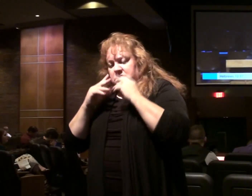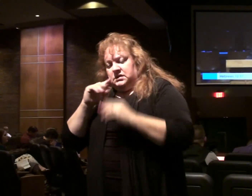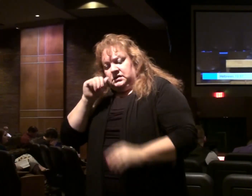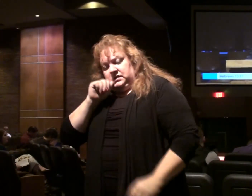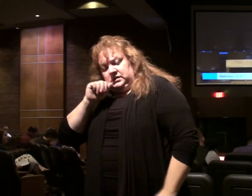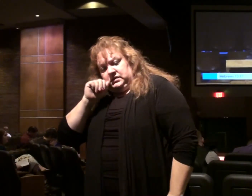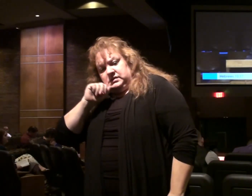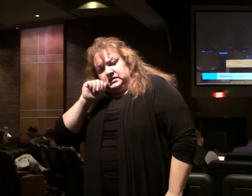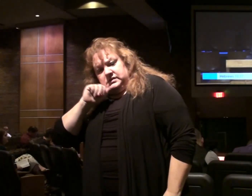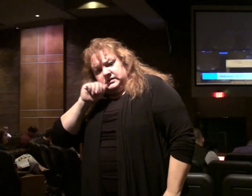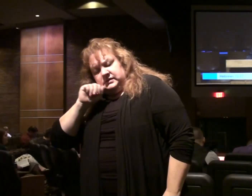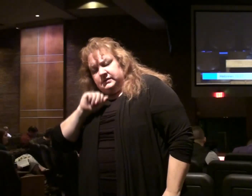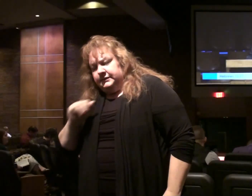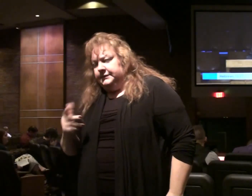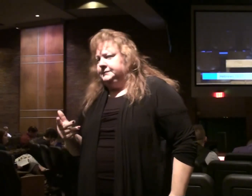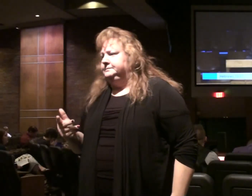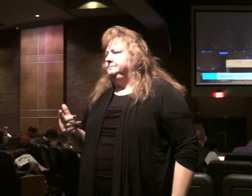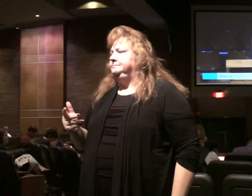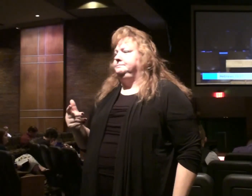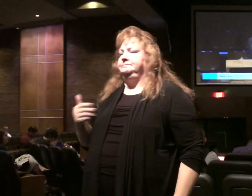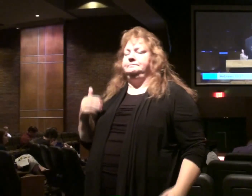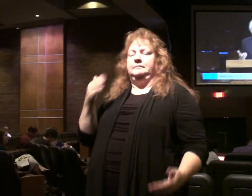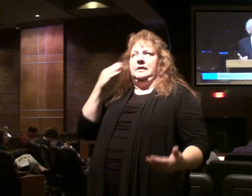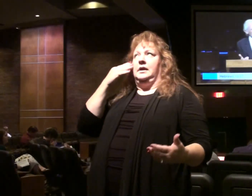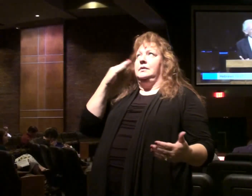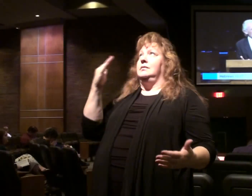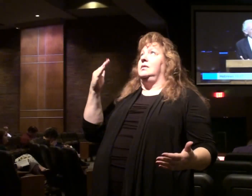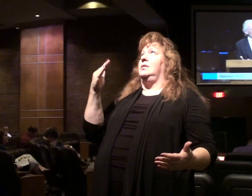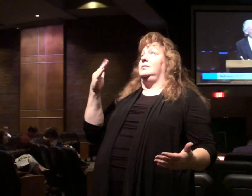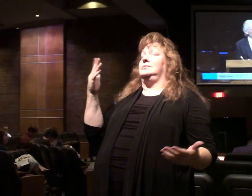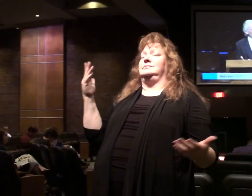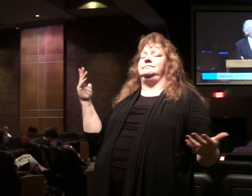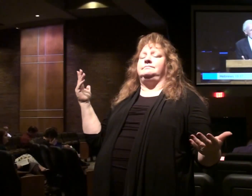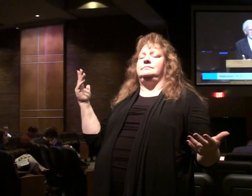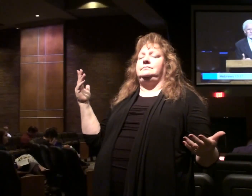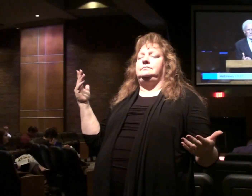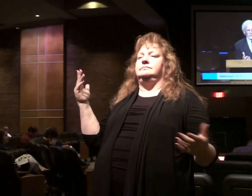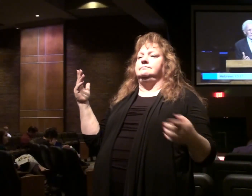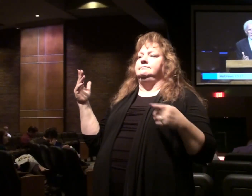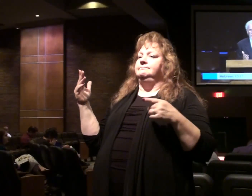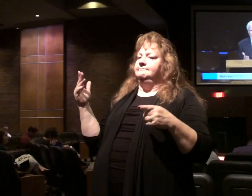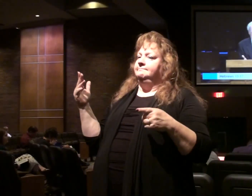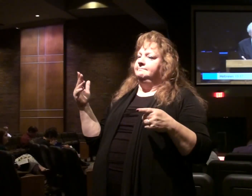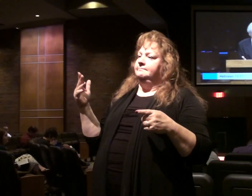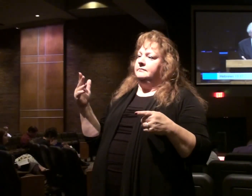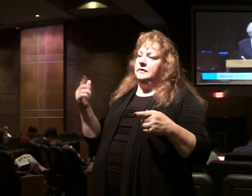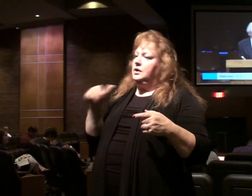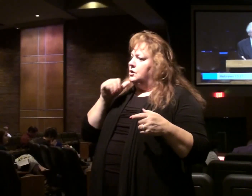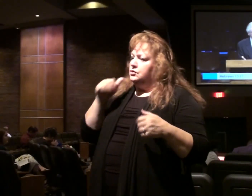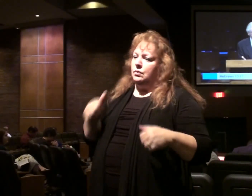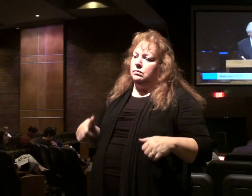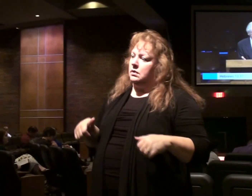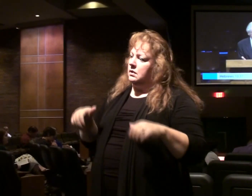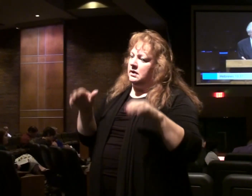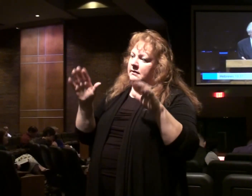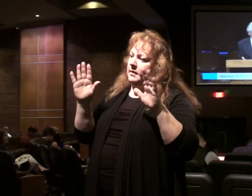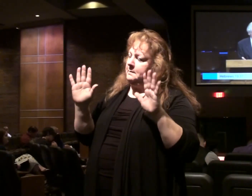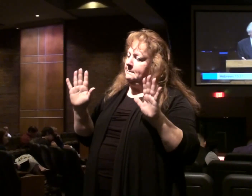suffering. I don't know that I can keep doing this. He said, you don't give up.